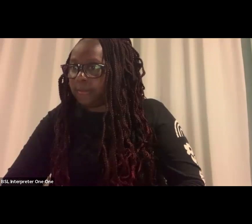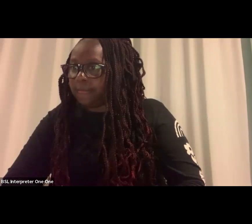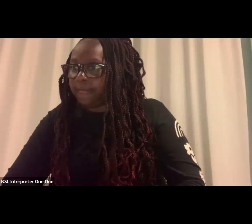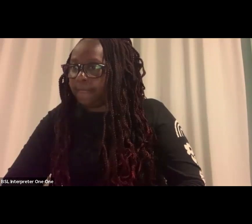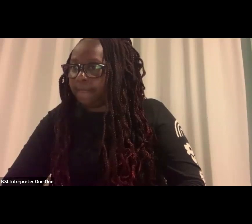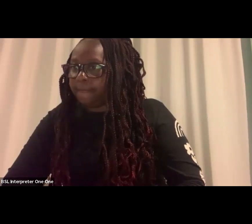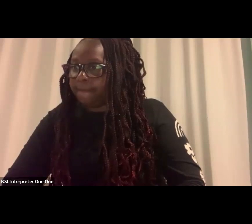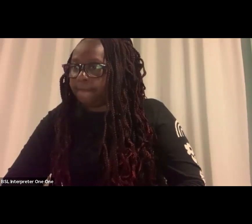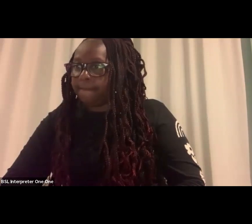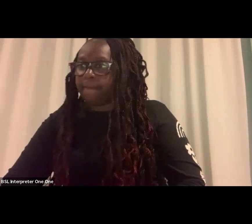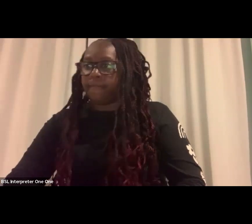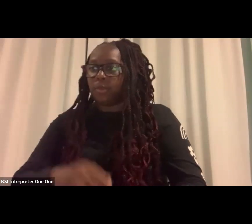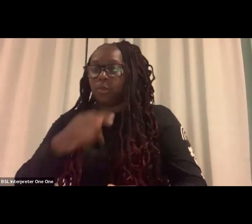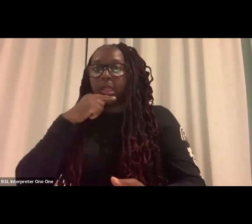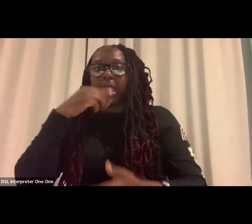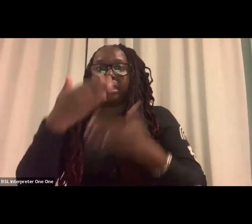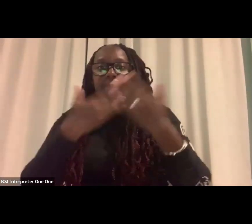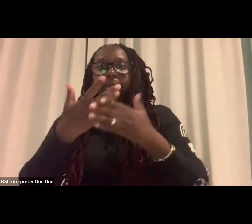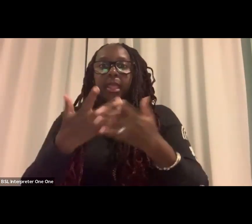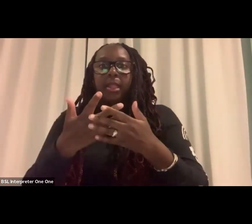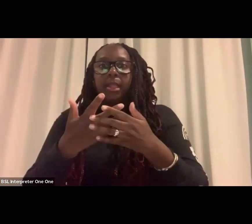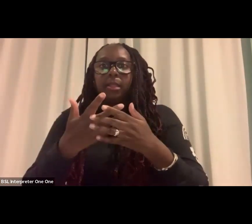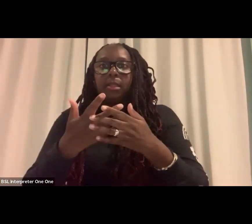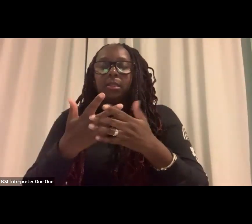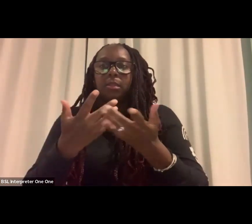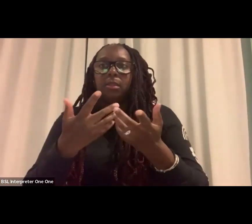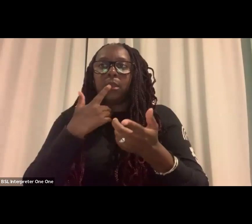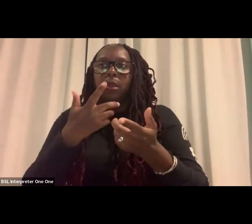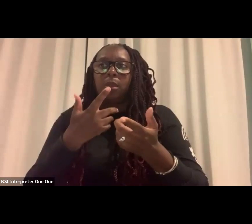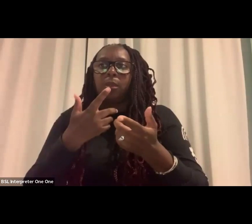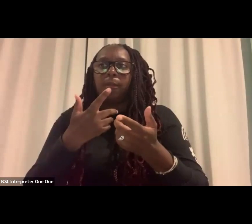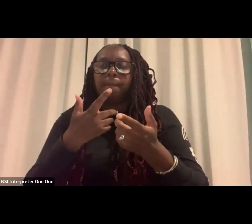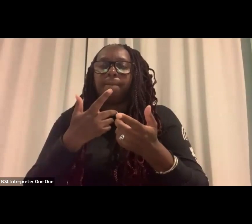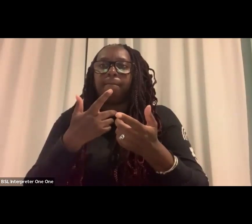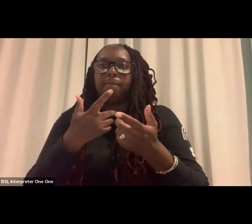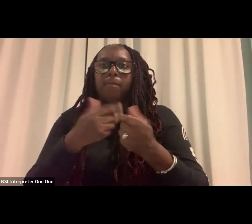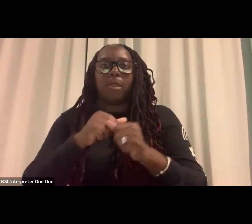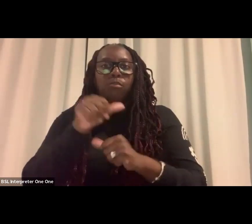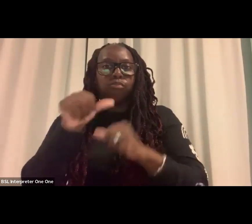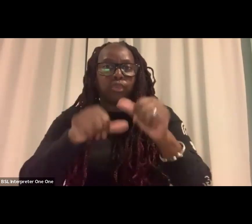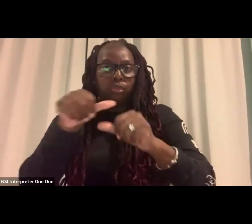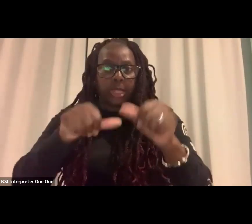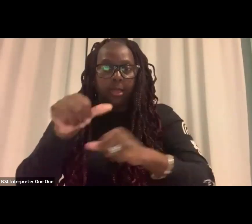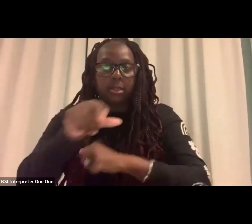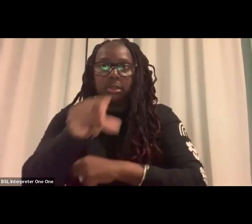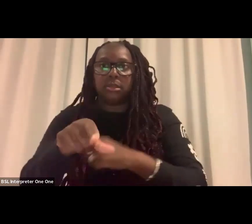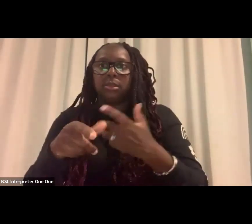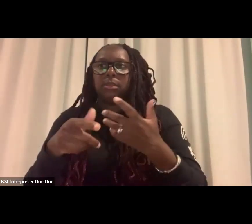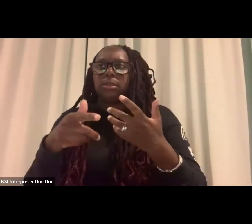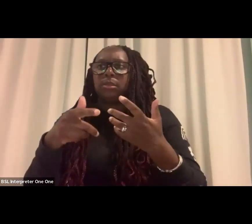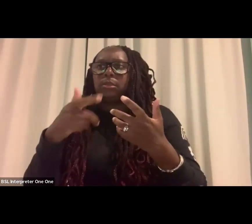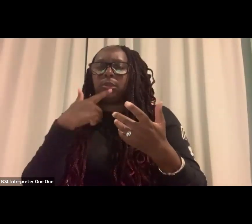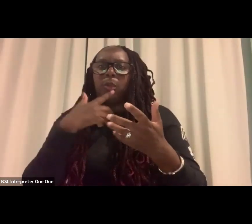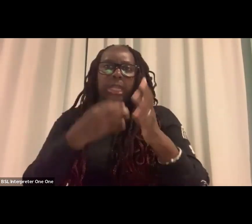a redirection process, so that the worst ratings can get